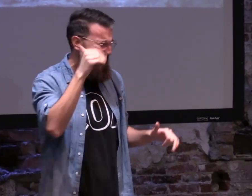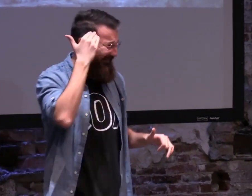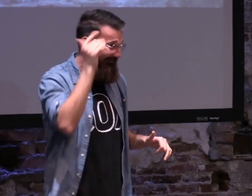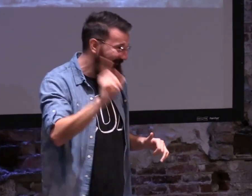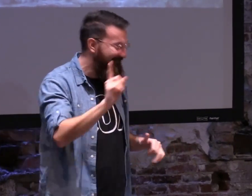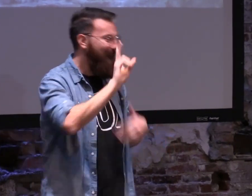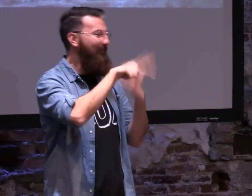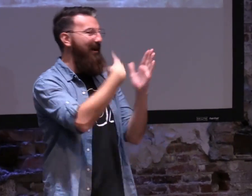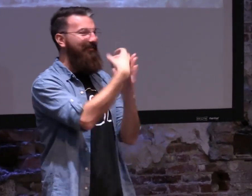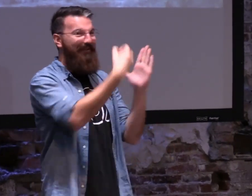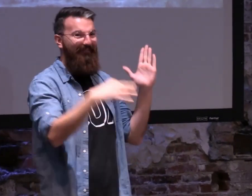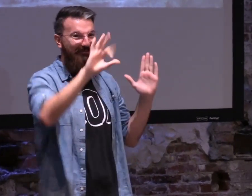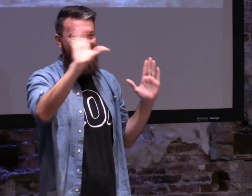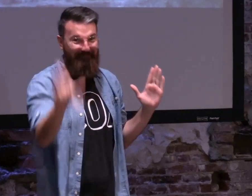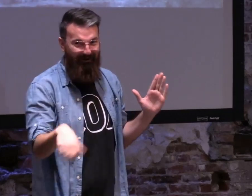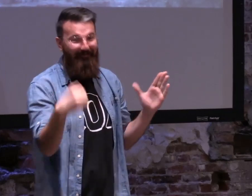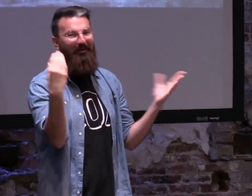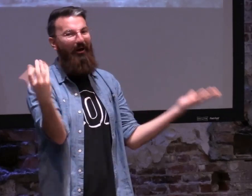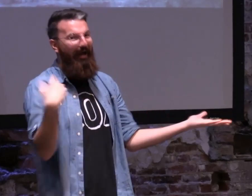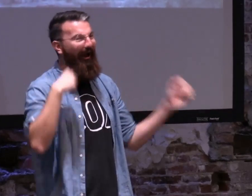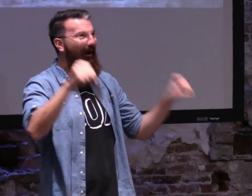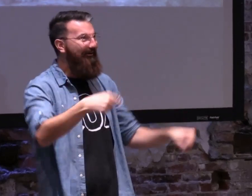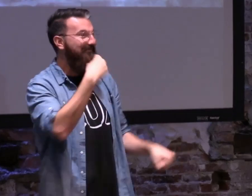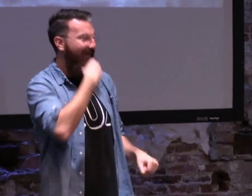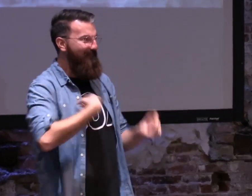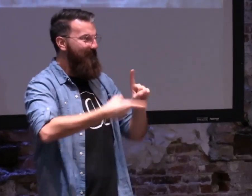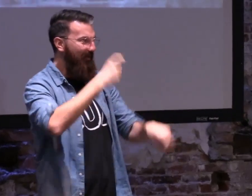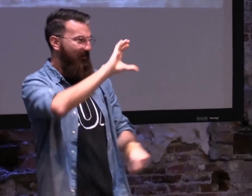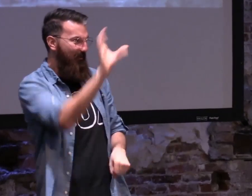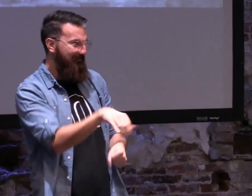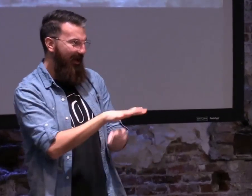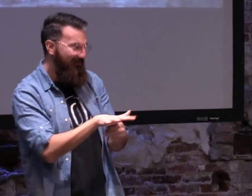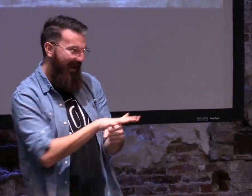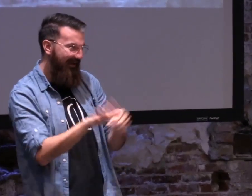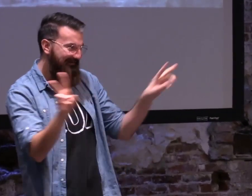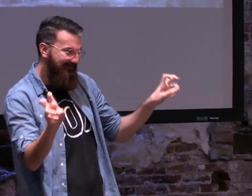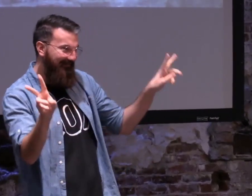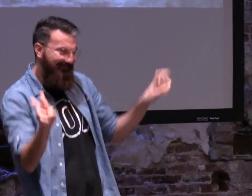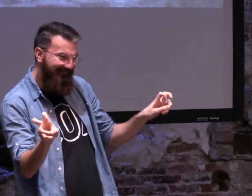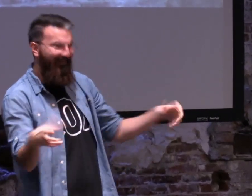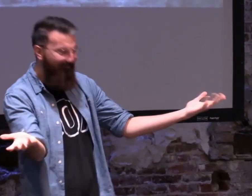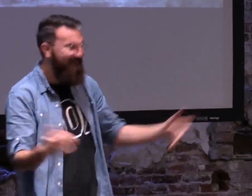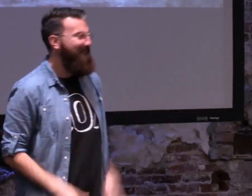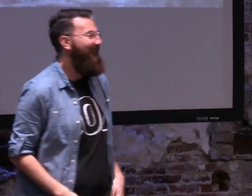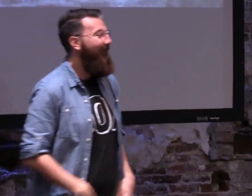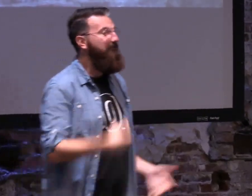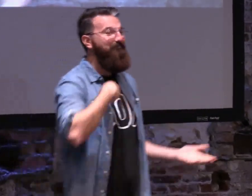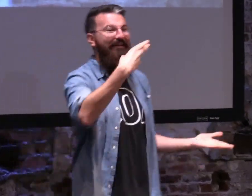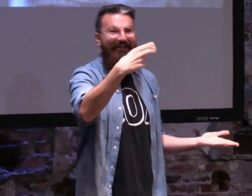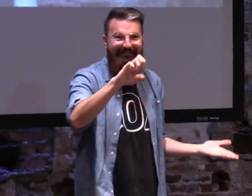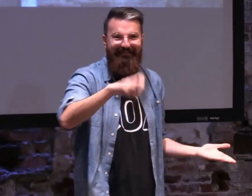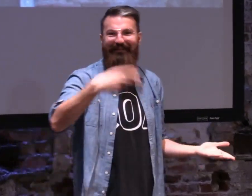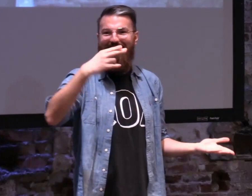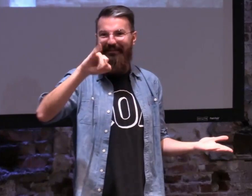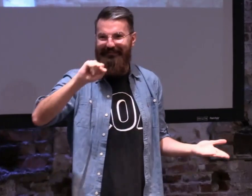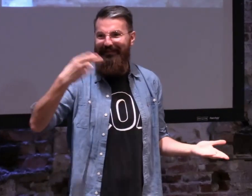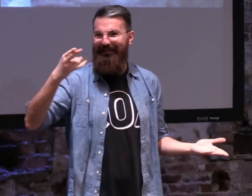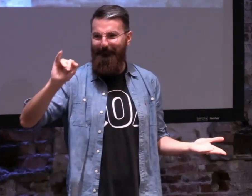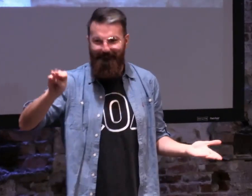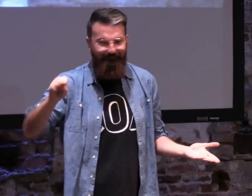Illinois. If you don't know where the specific town in Illinois is, which I had named just a moment ago,